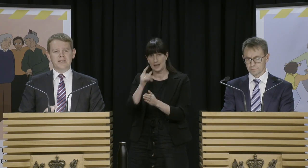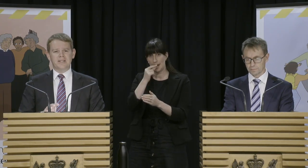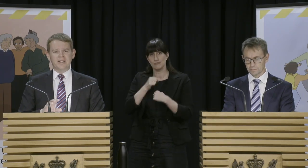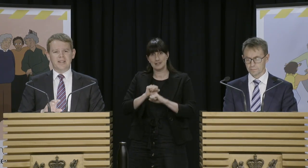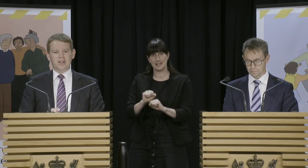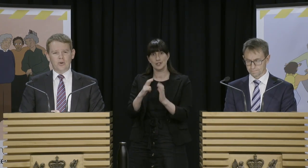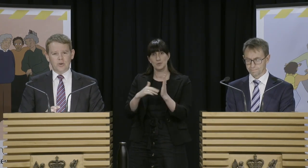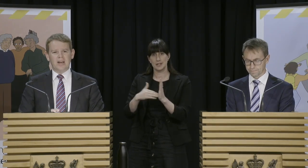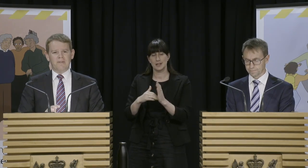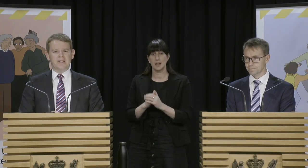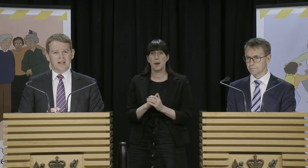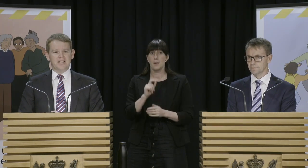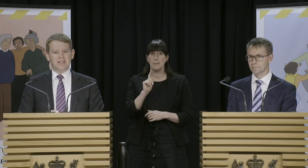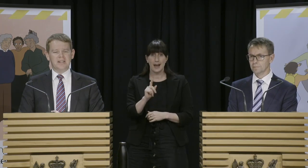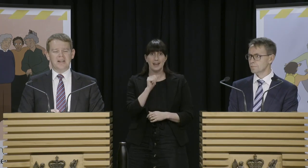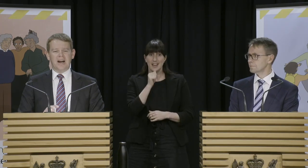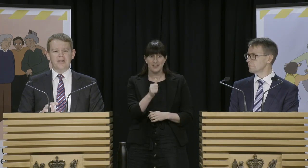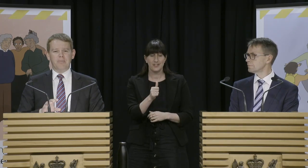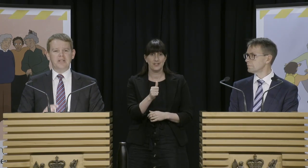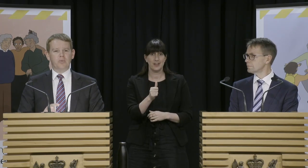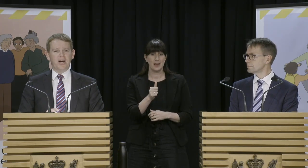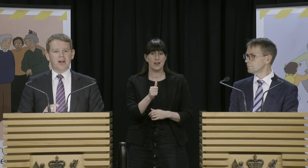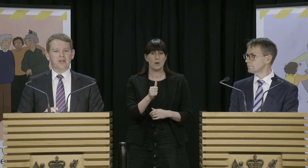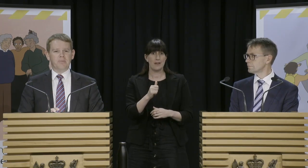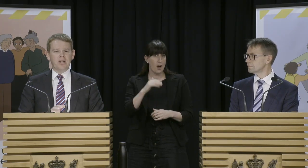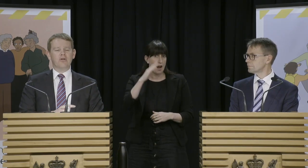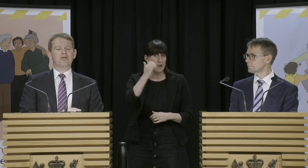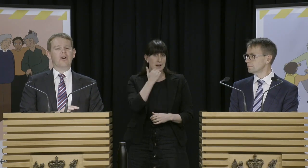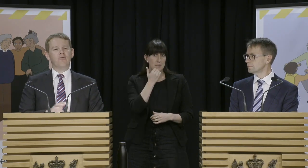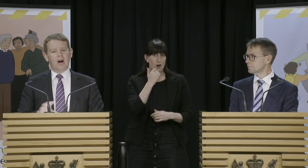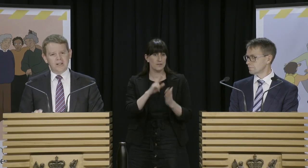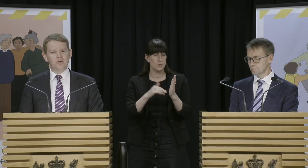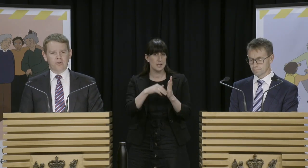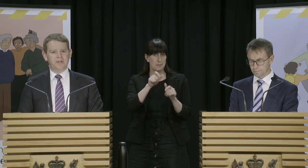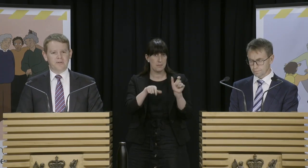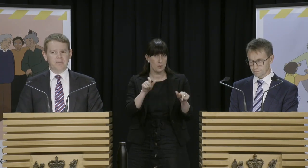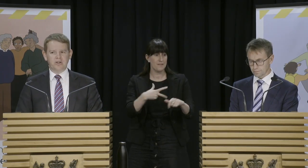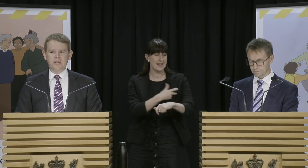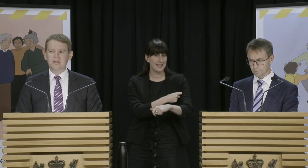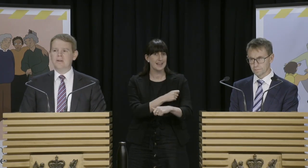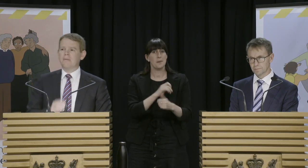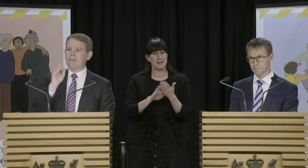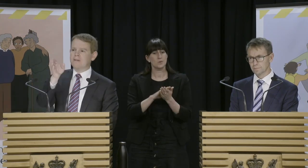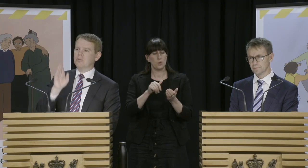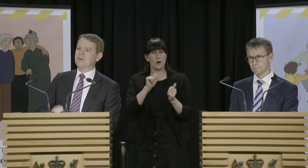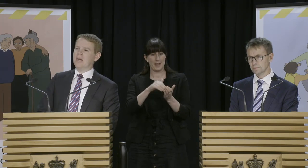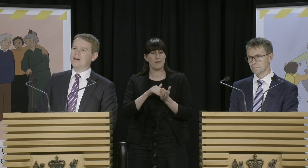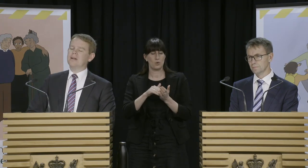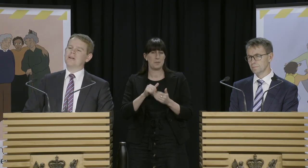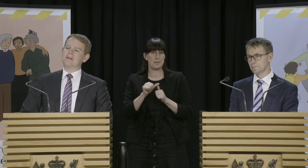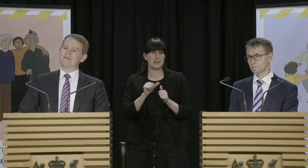New Zealanders who get vaccinated, the better we are going to be across a whole range of different measures. Do you